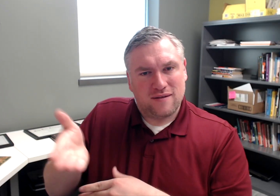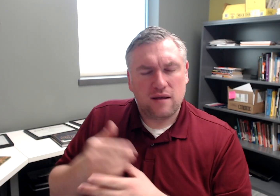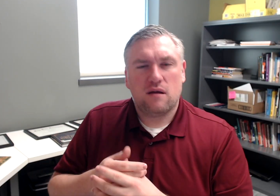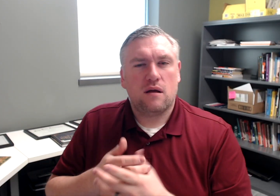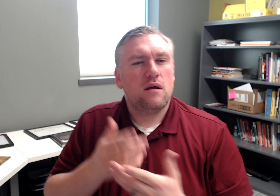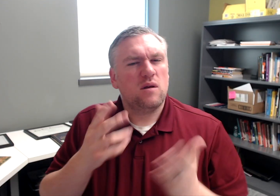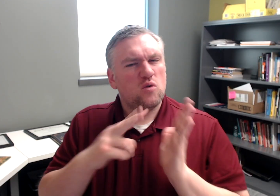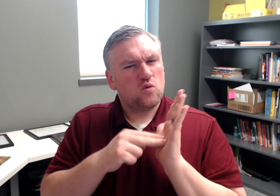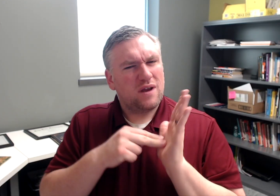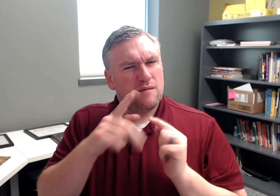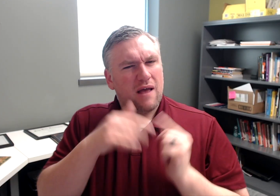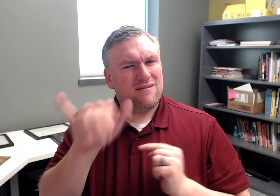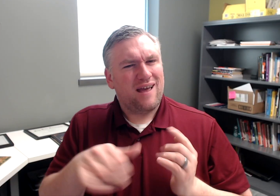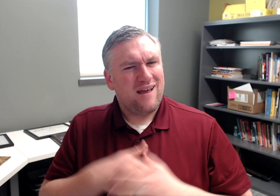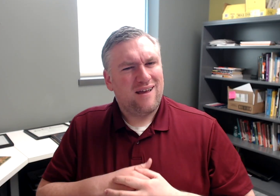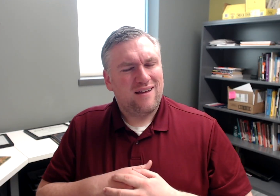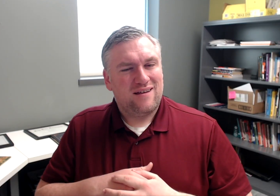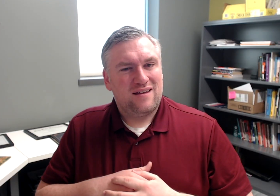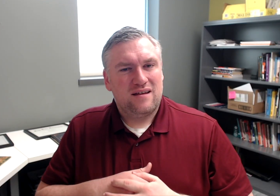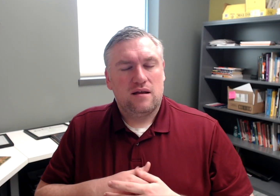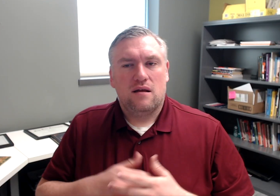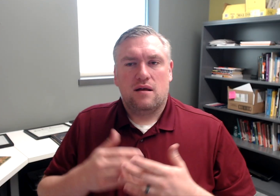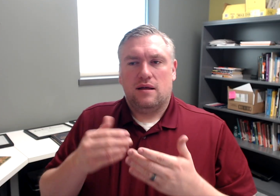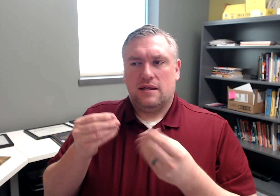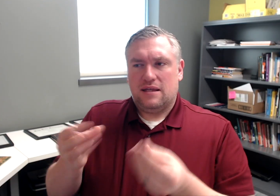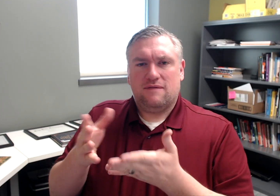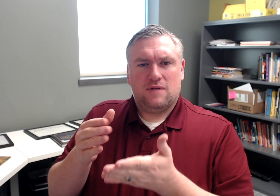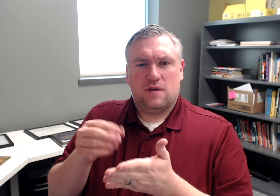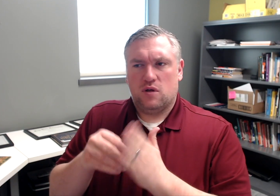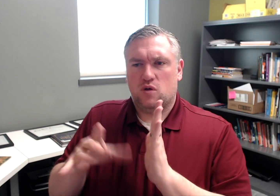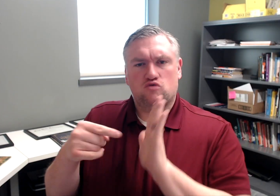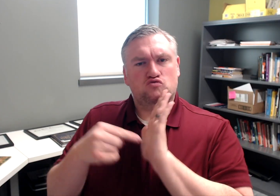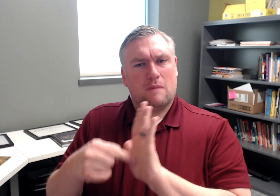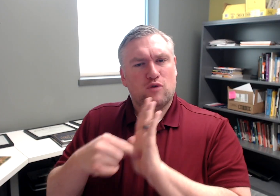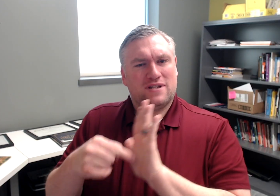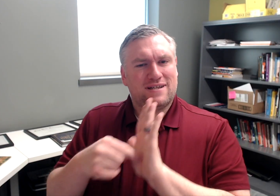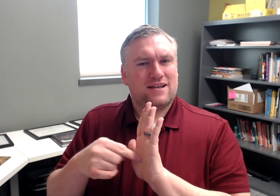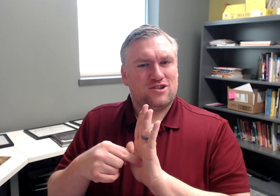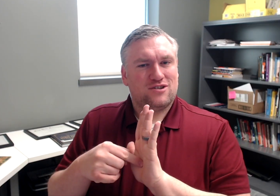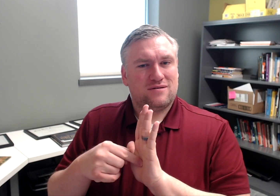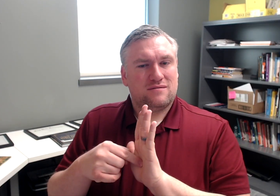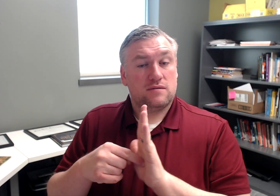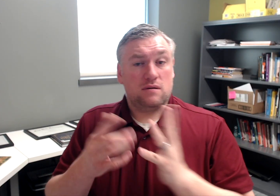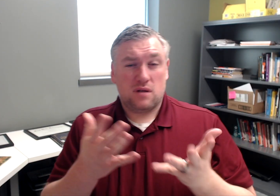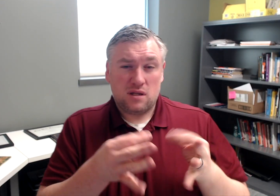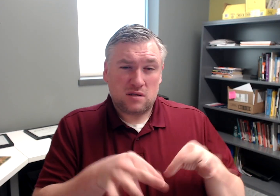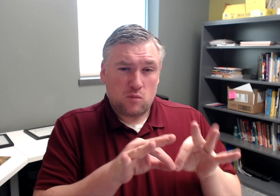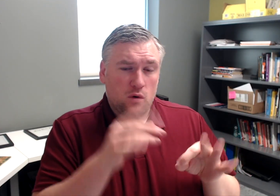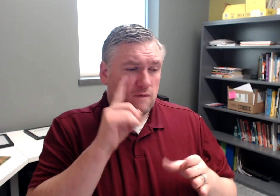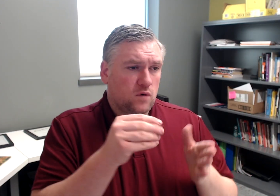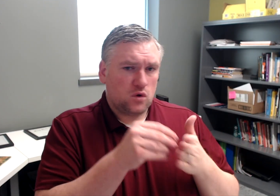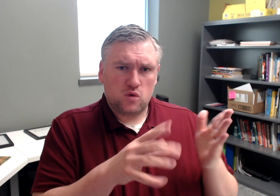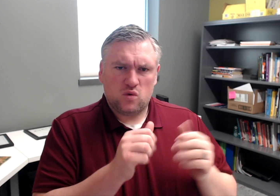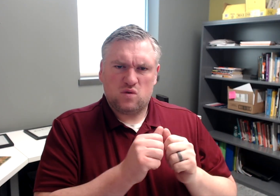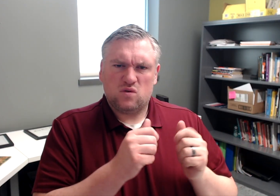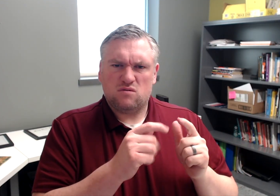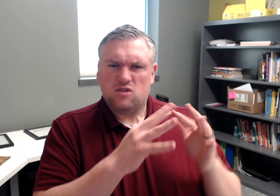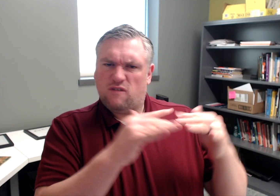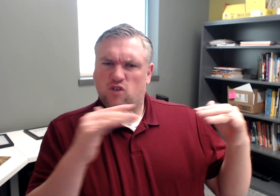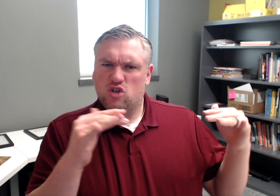were honored there. Read about that. Give students representation. It's important